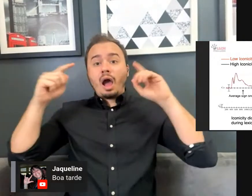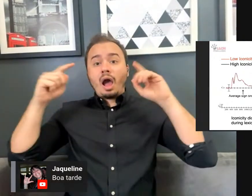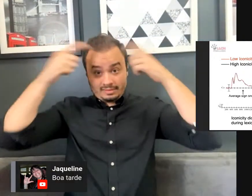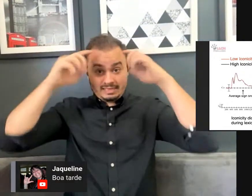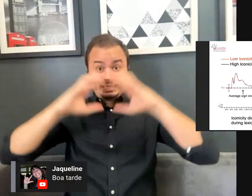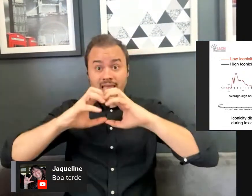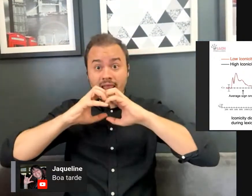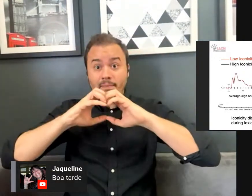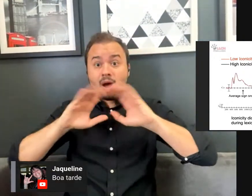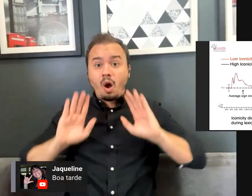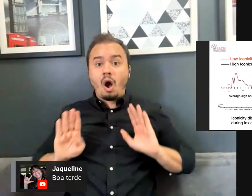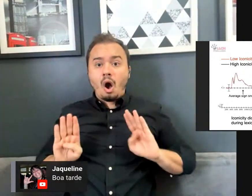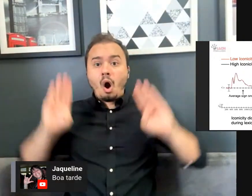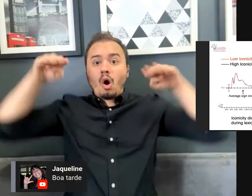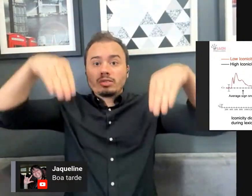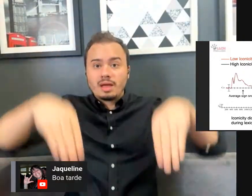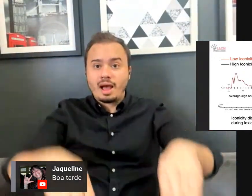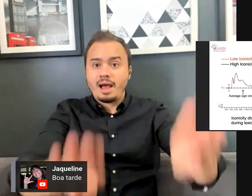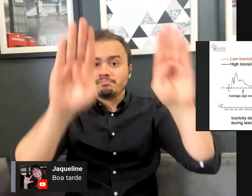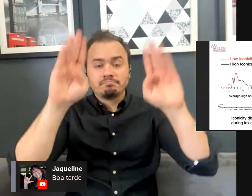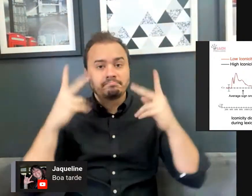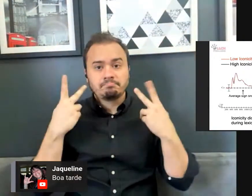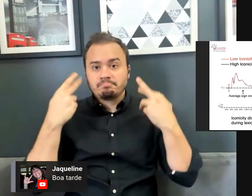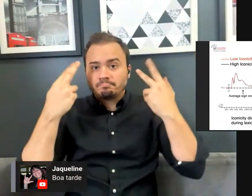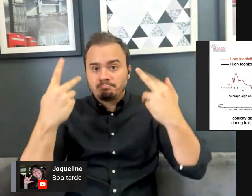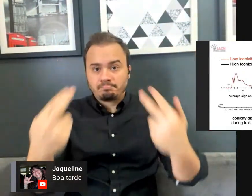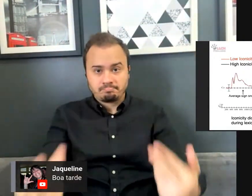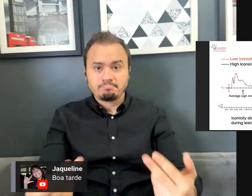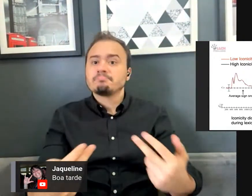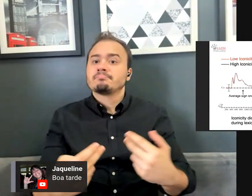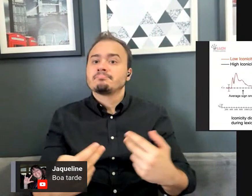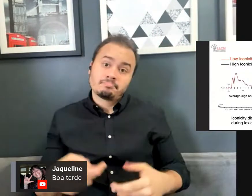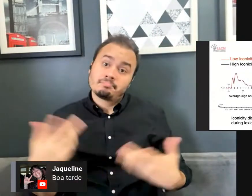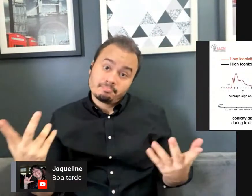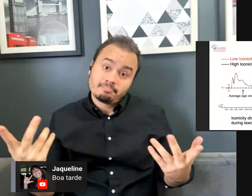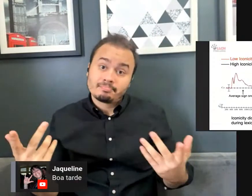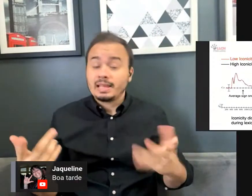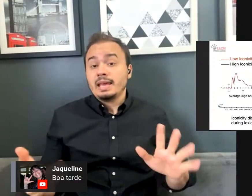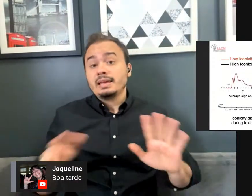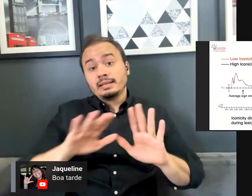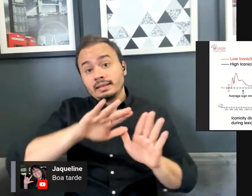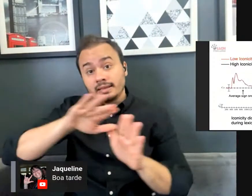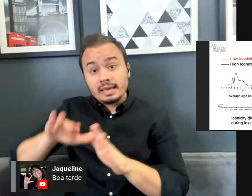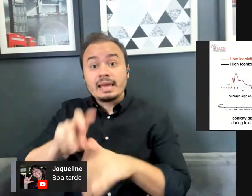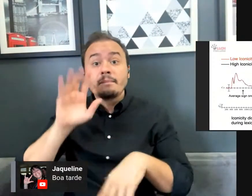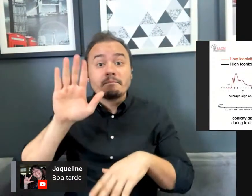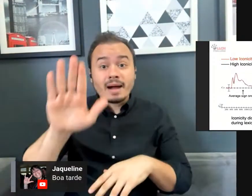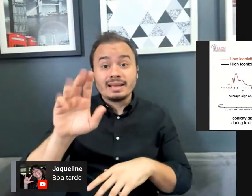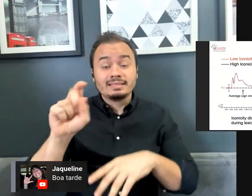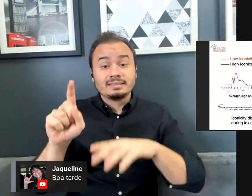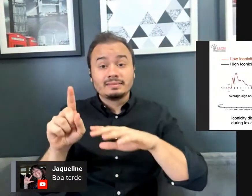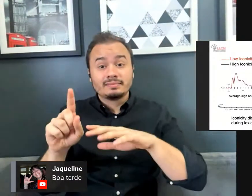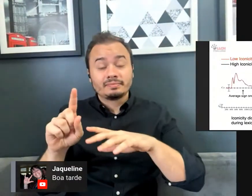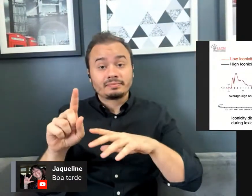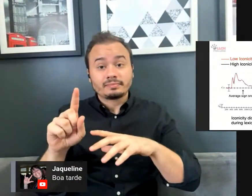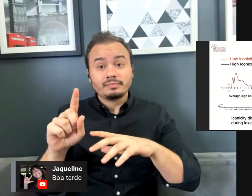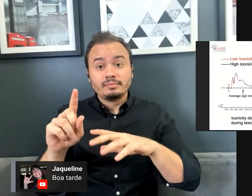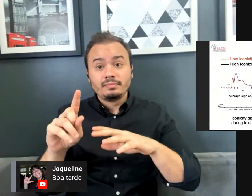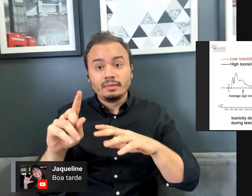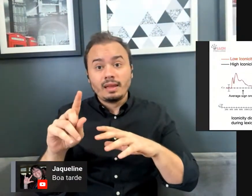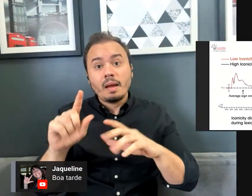or neural activity that's associated with lexical access for signs, in contrast to frequency and concreteness.